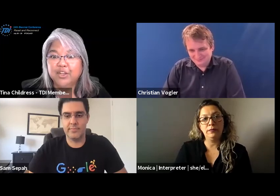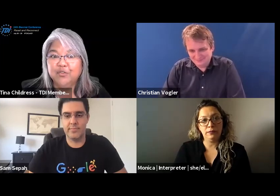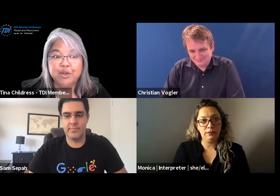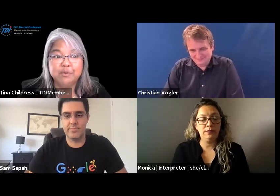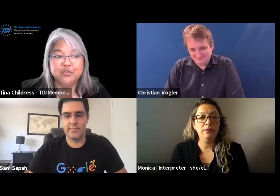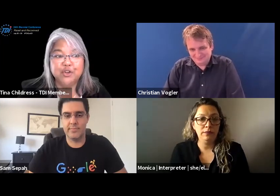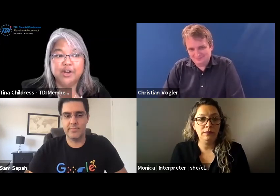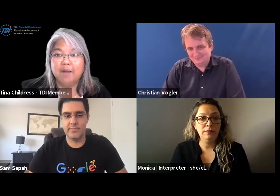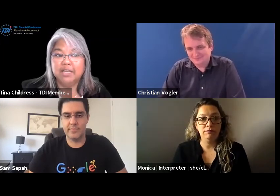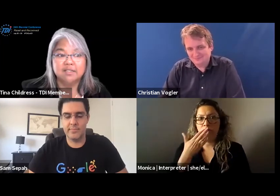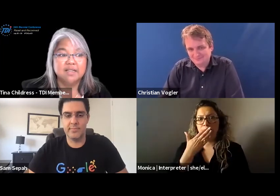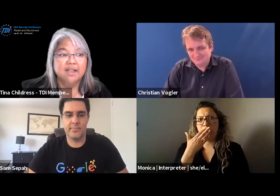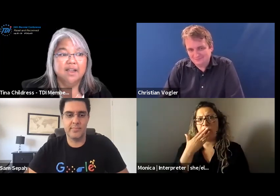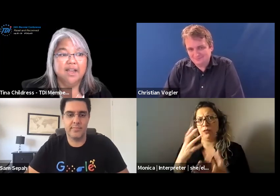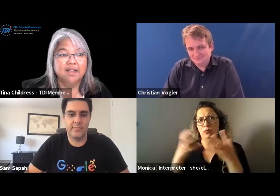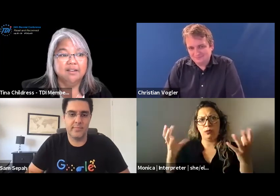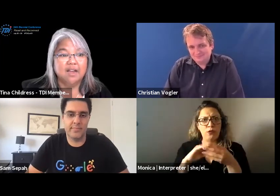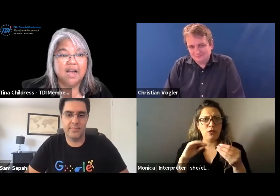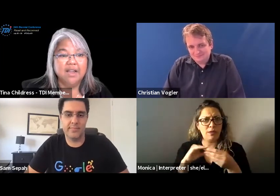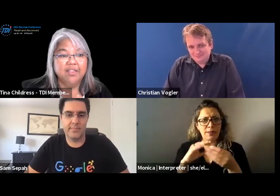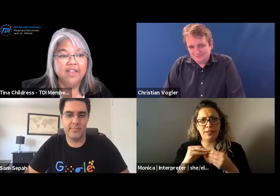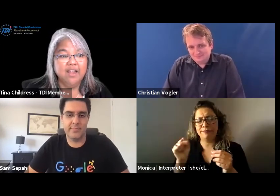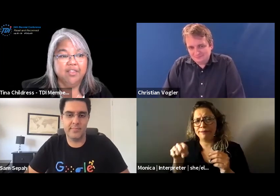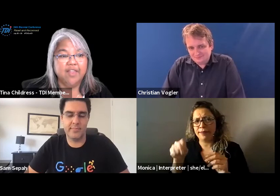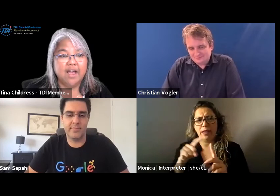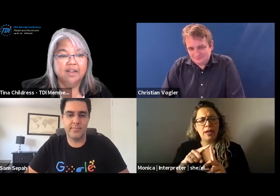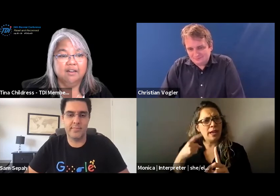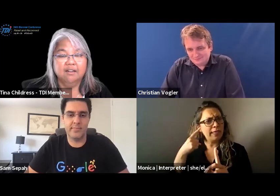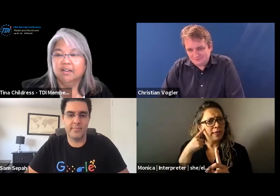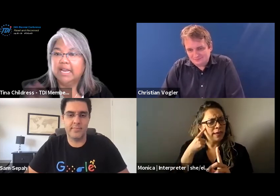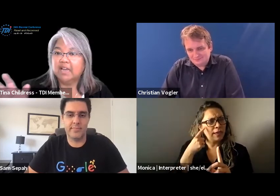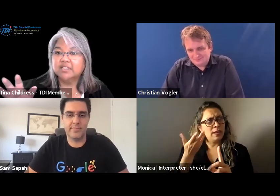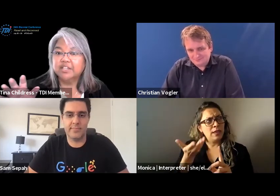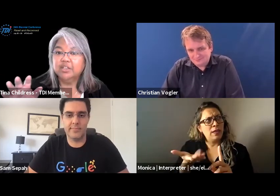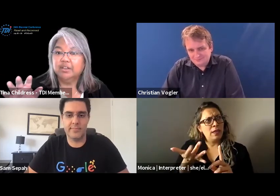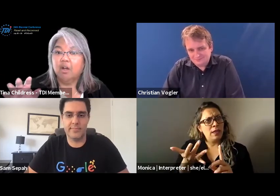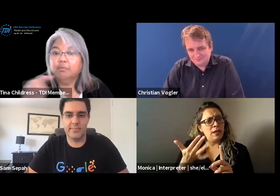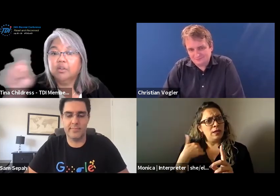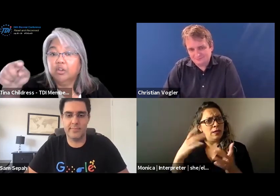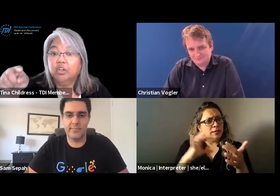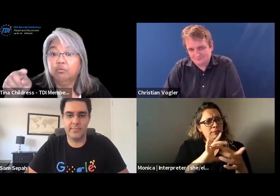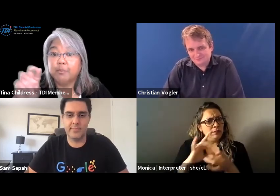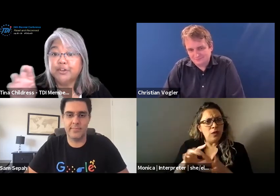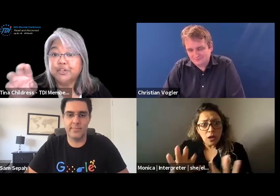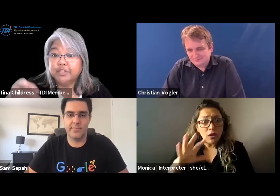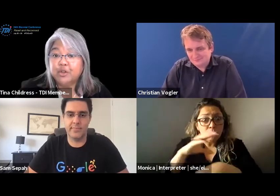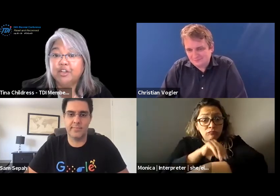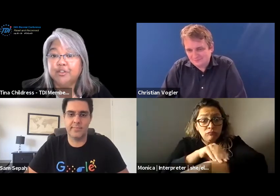Thank you very much for your comments. And I think that connected, oh, Roberto, did you have